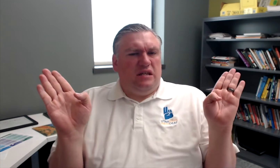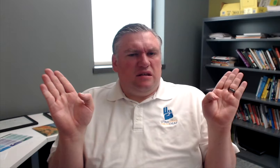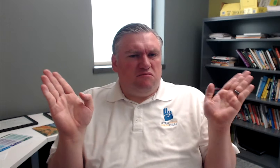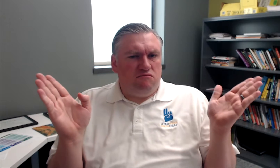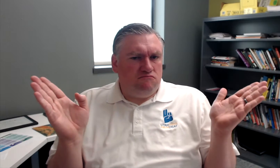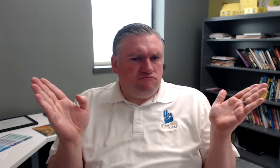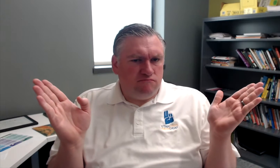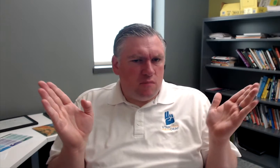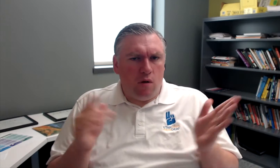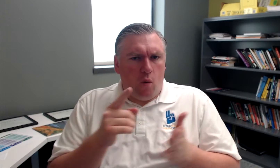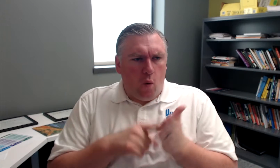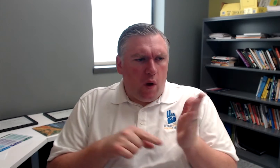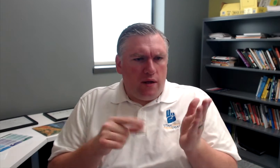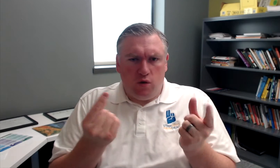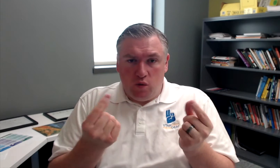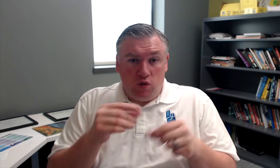talking broadly right now.